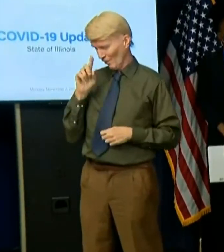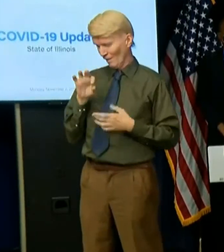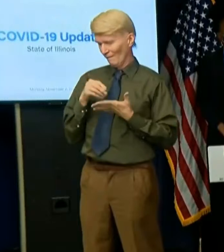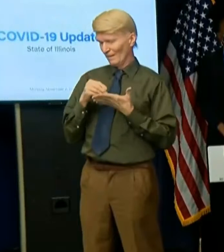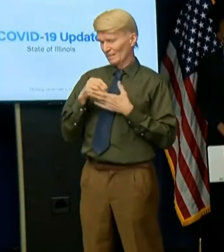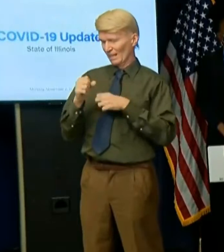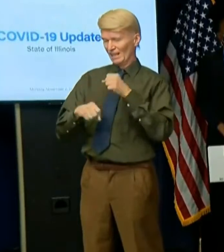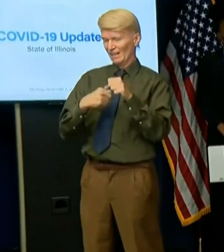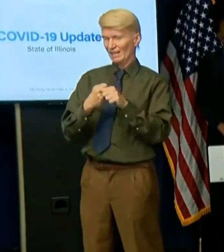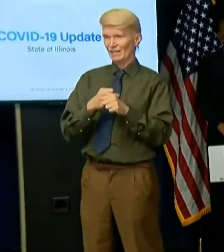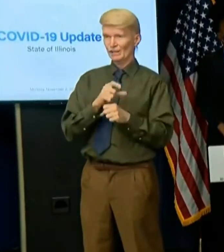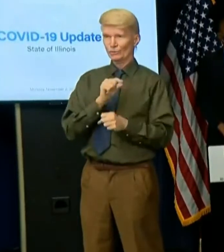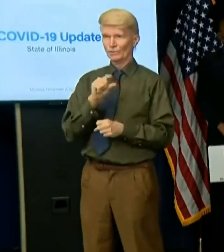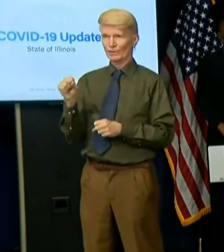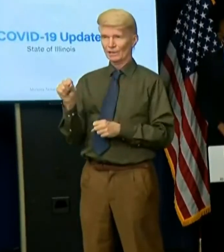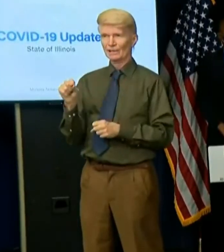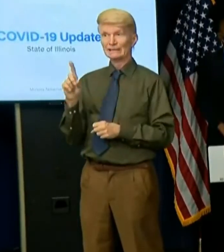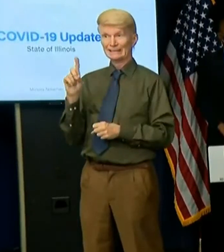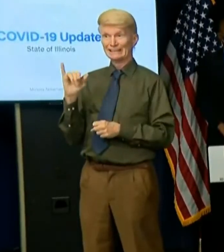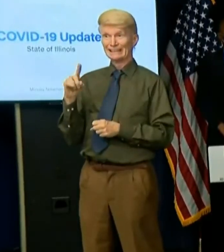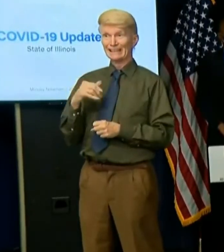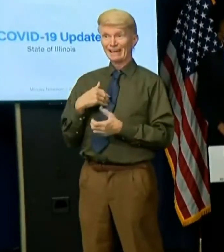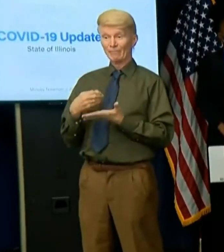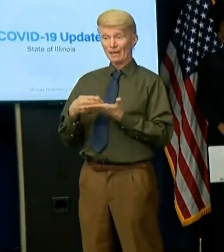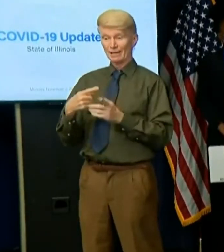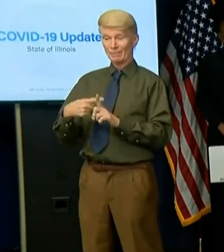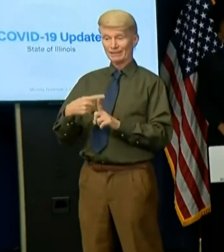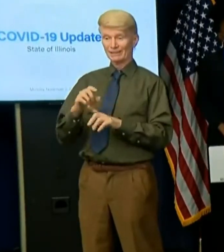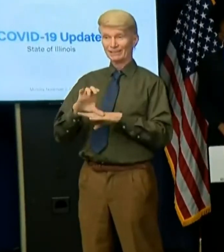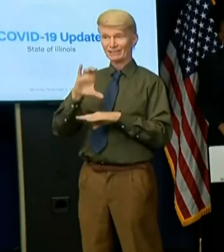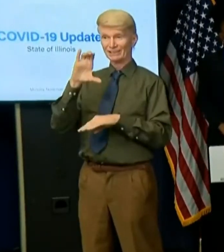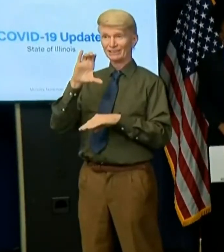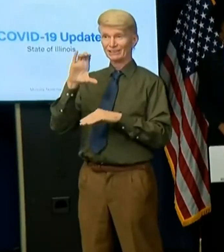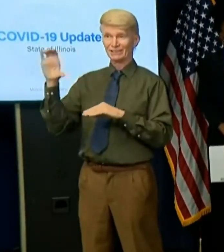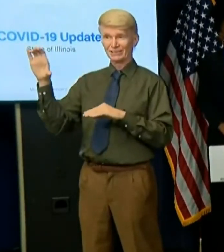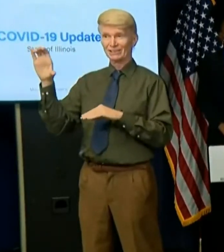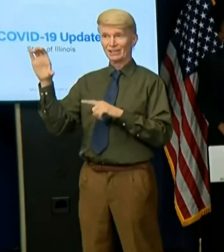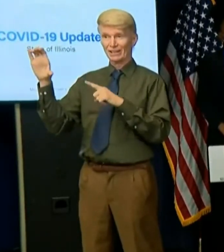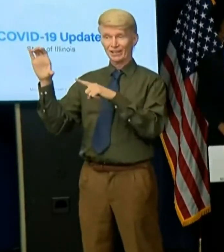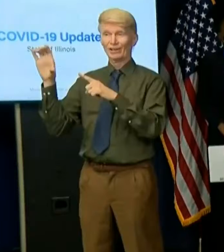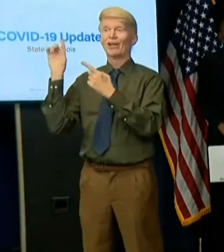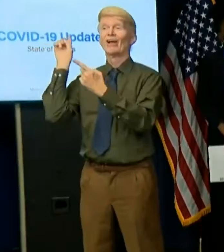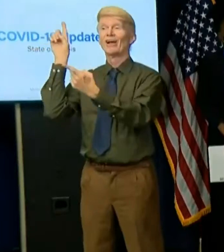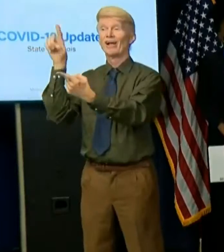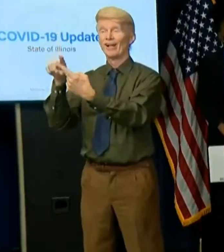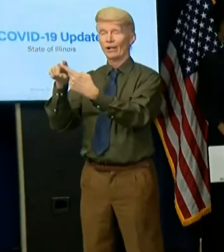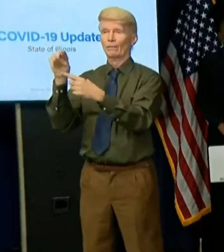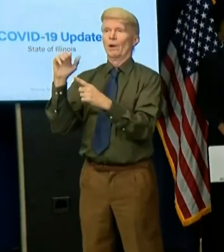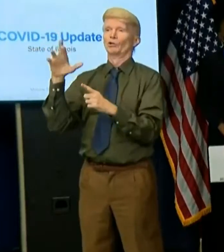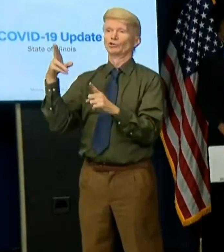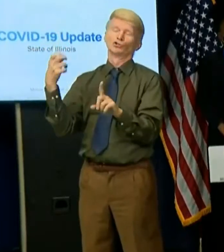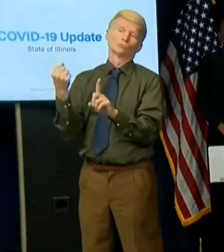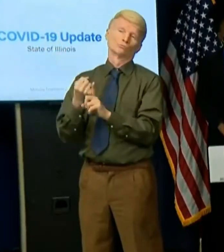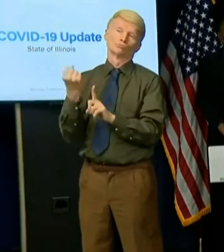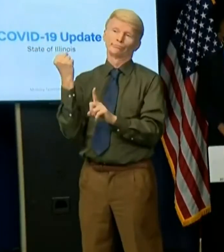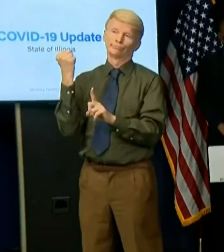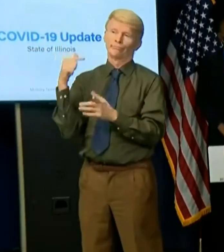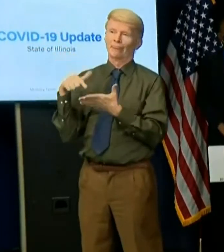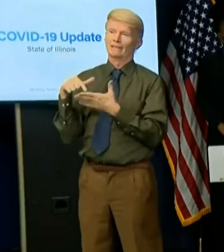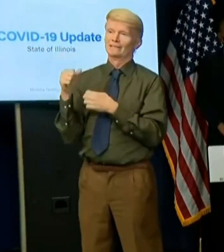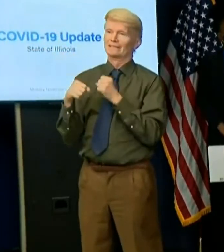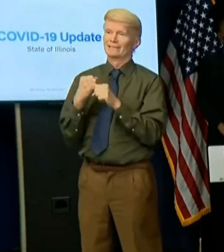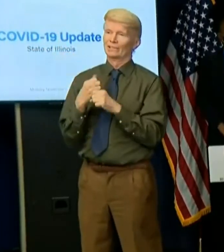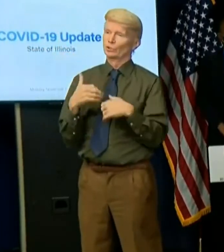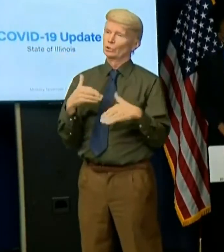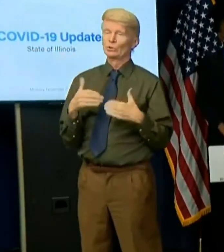fact yielding a budget surplus all the way through March of this year. And so we're